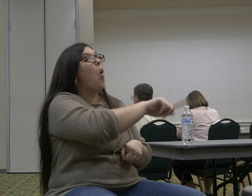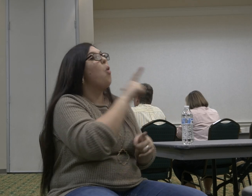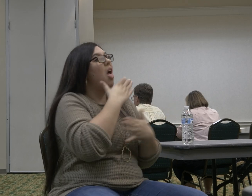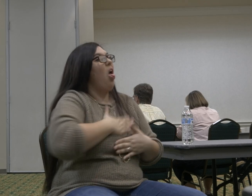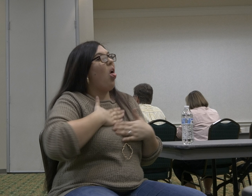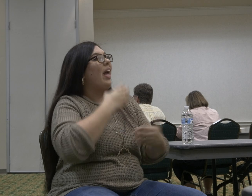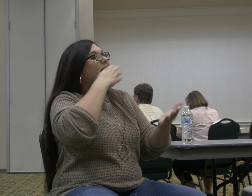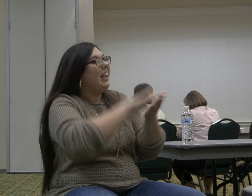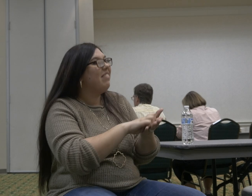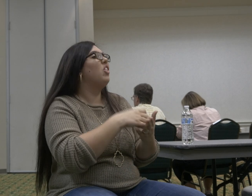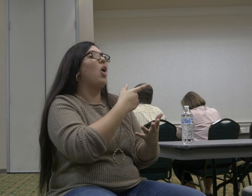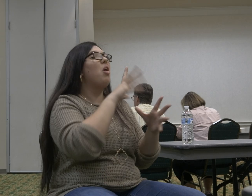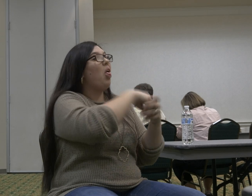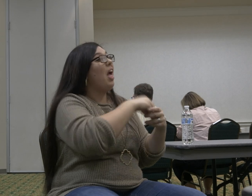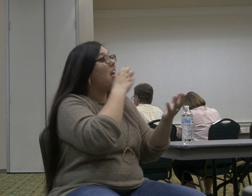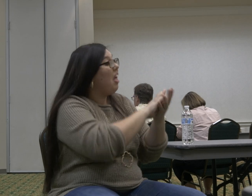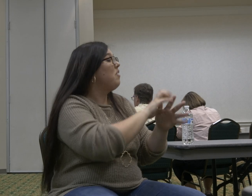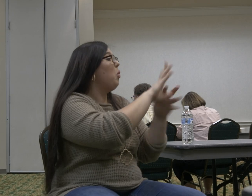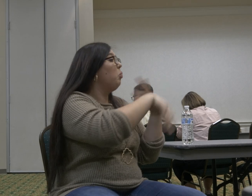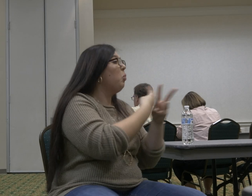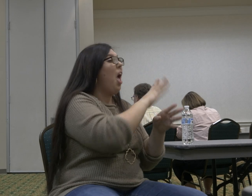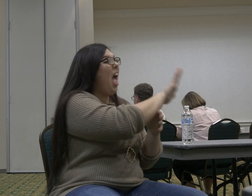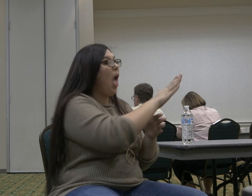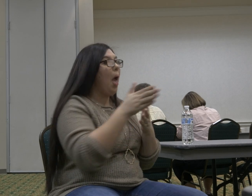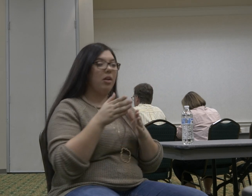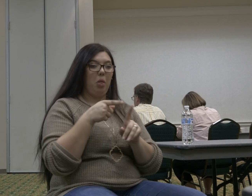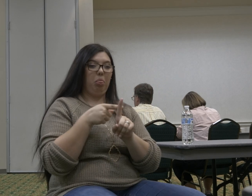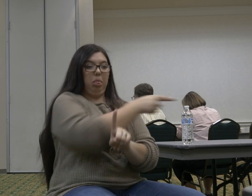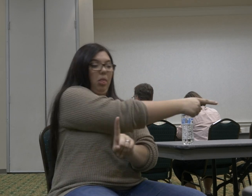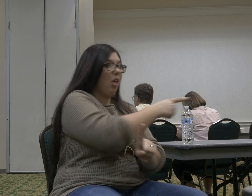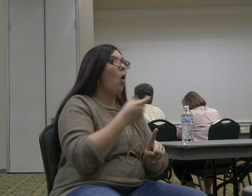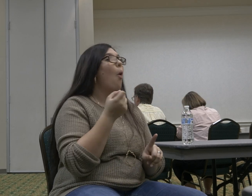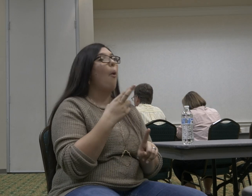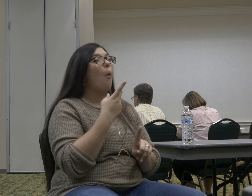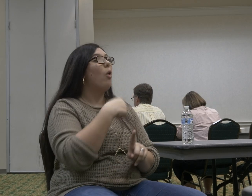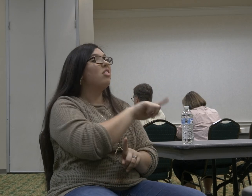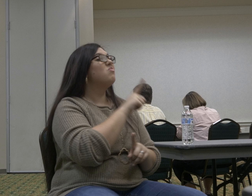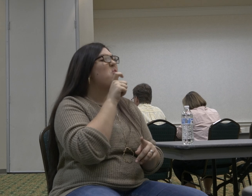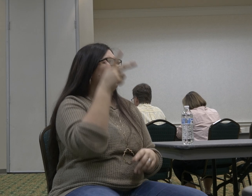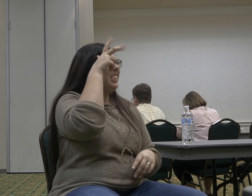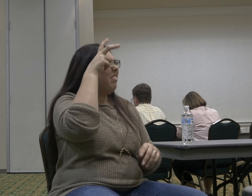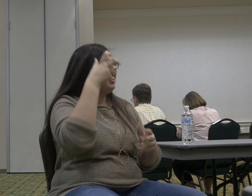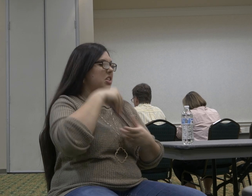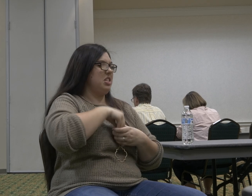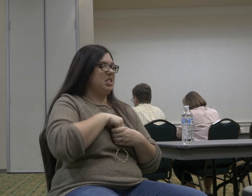of evil, whose paths are crooked and who are devious in their ways, to deliver